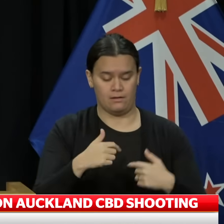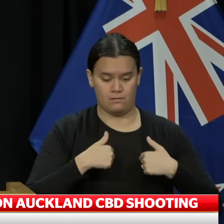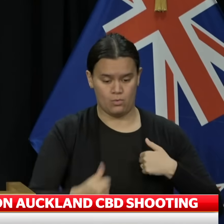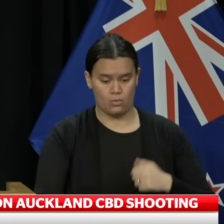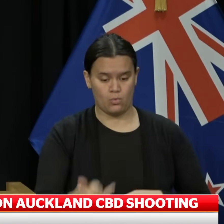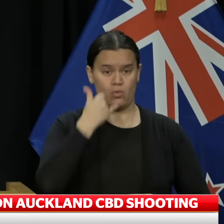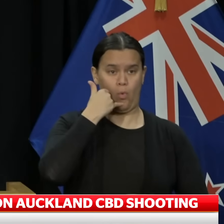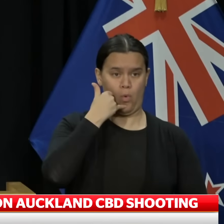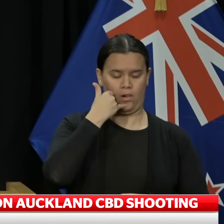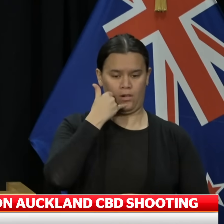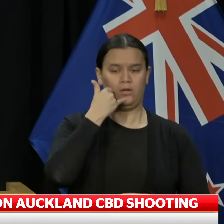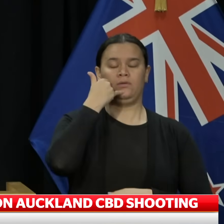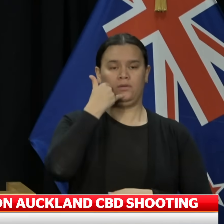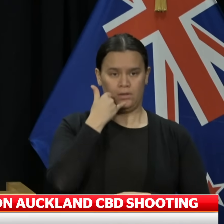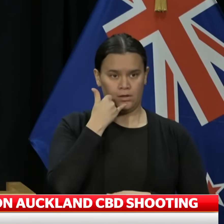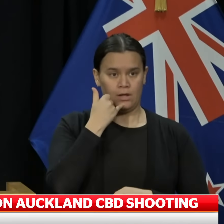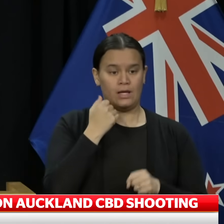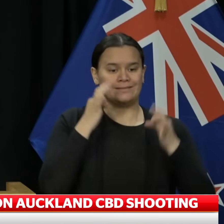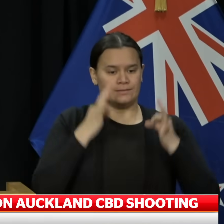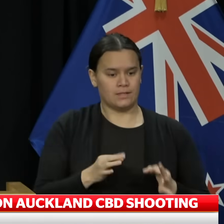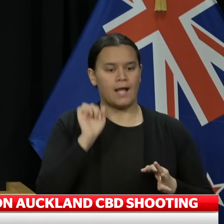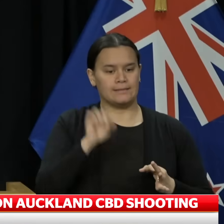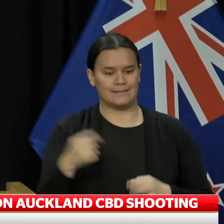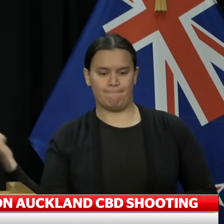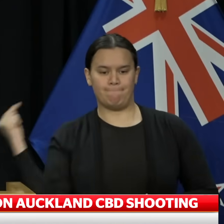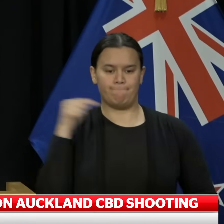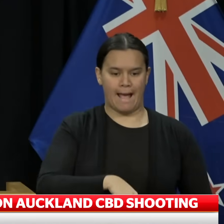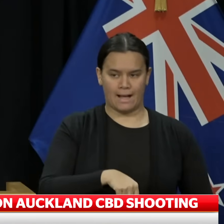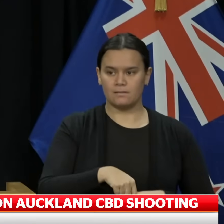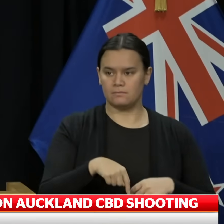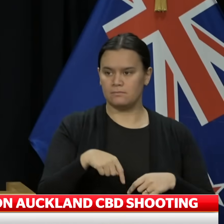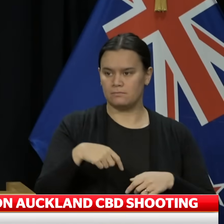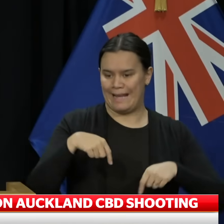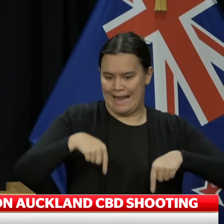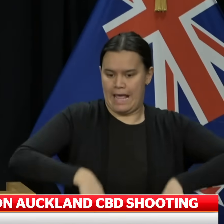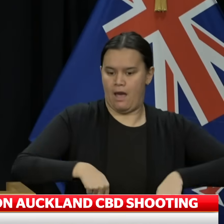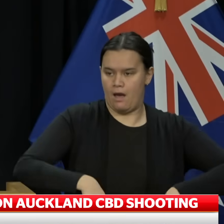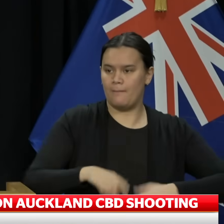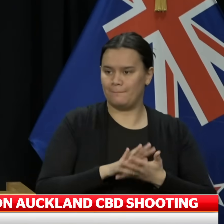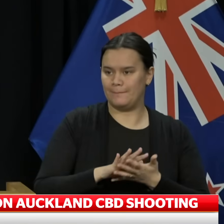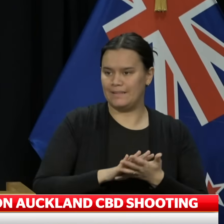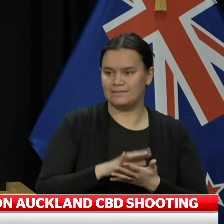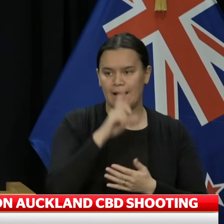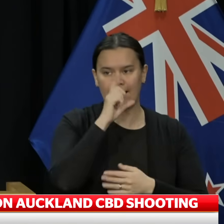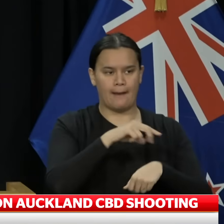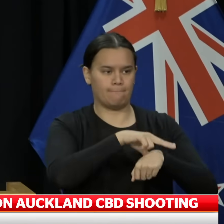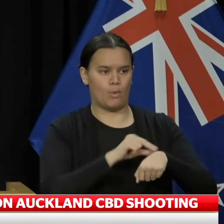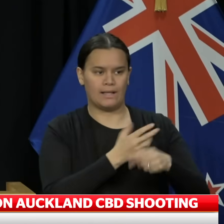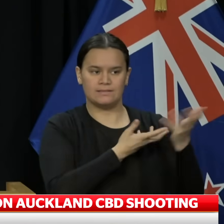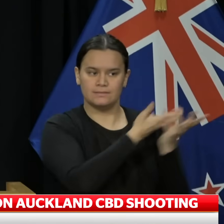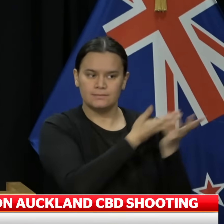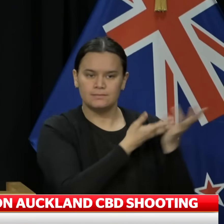airport, made the decision to come back here to the Beehive so that I could get a detailed briefing directly from the police.